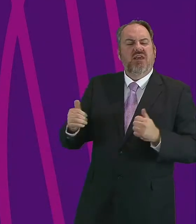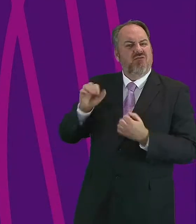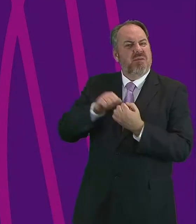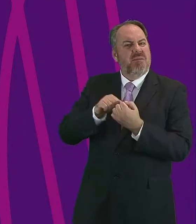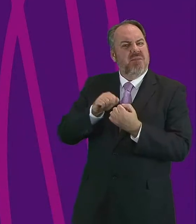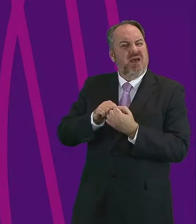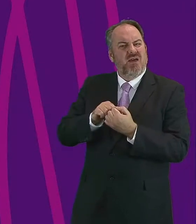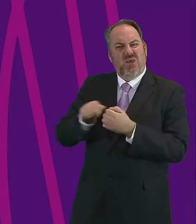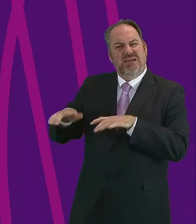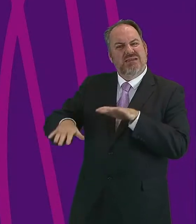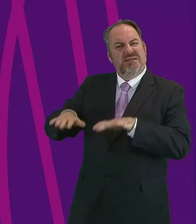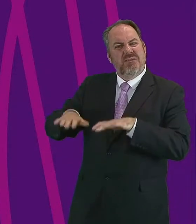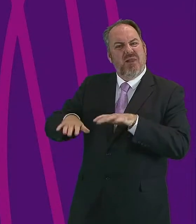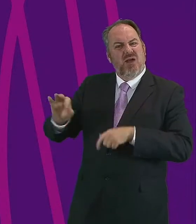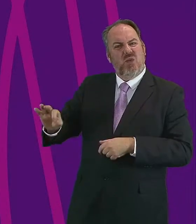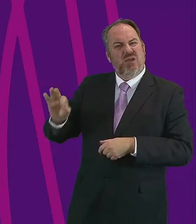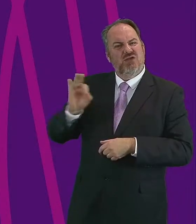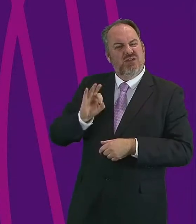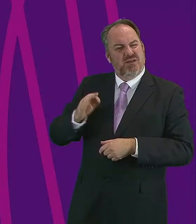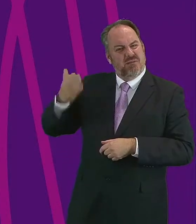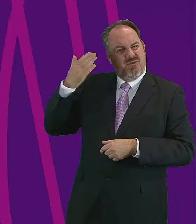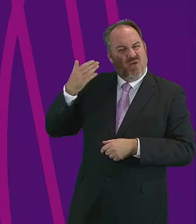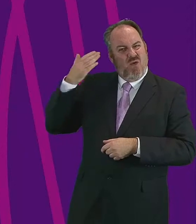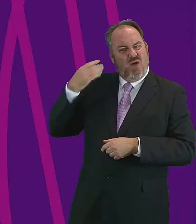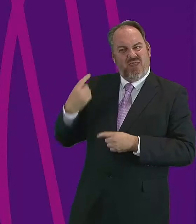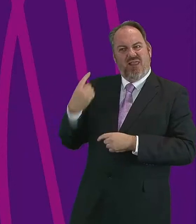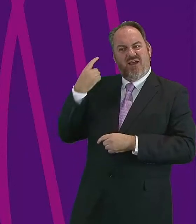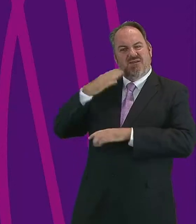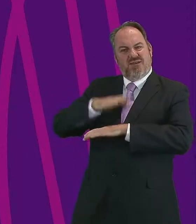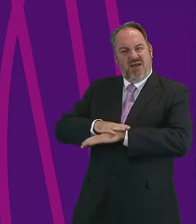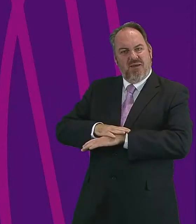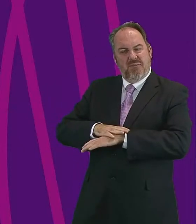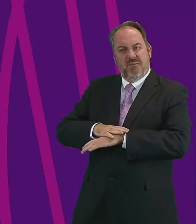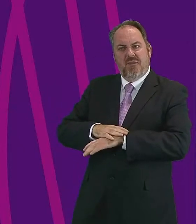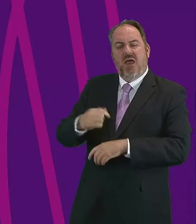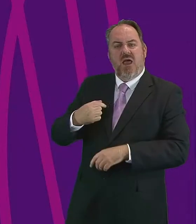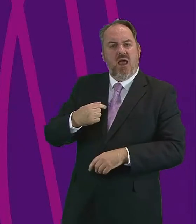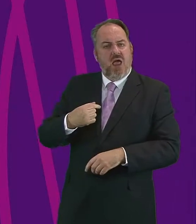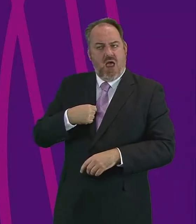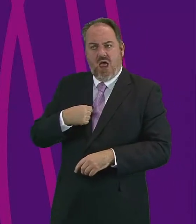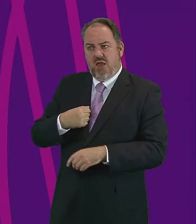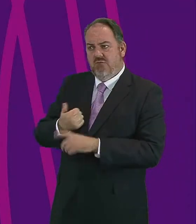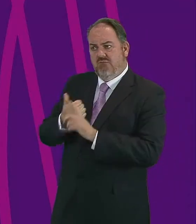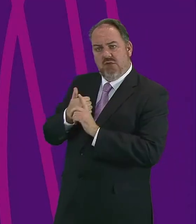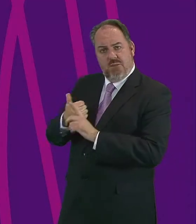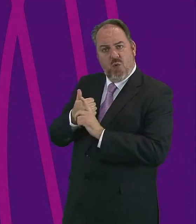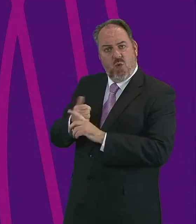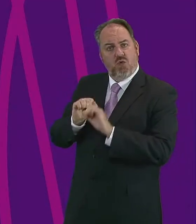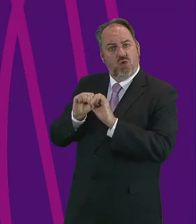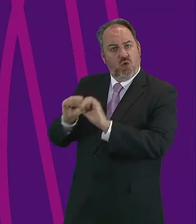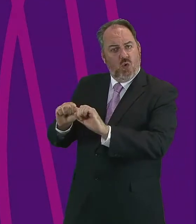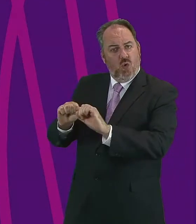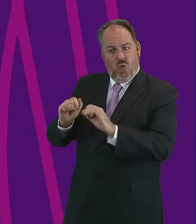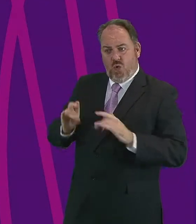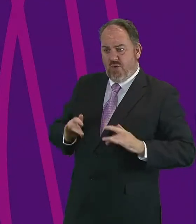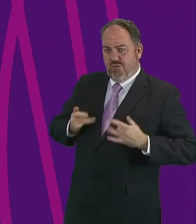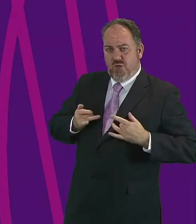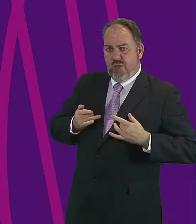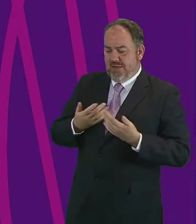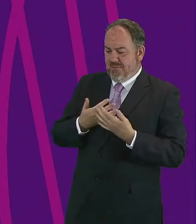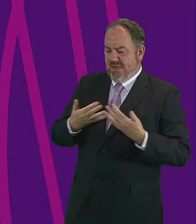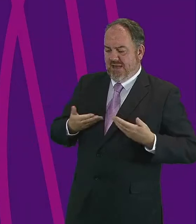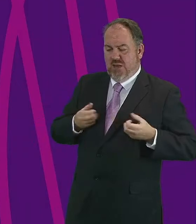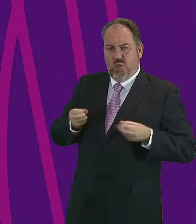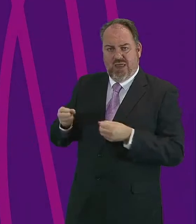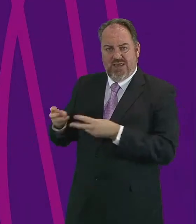the member during the last report, and I pointed out to him that, great admirer as I am of Mr Cole-Hamilton and many of the things he does, when I look for advice